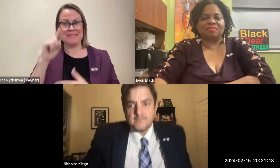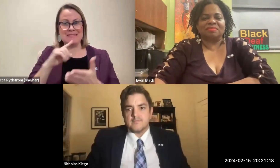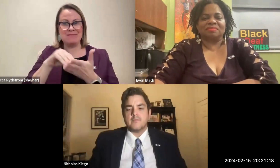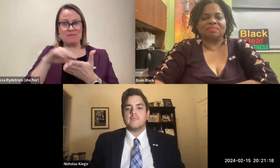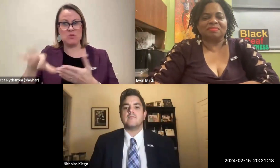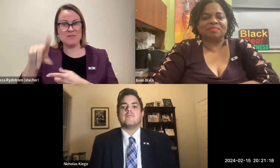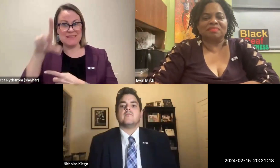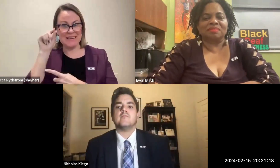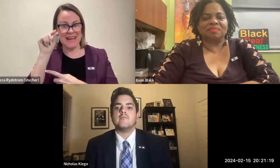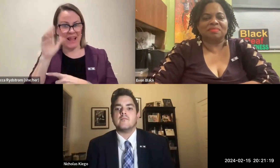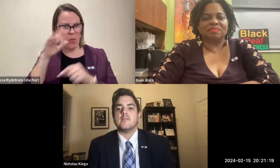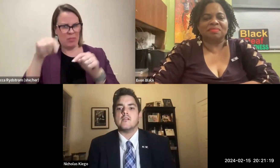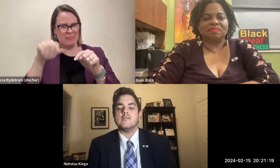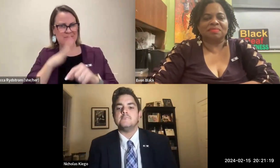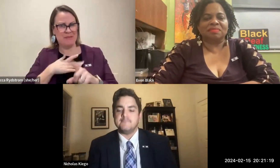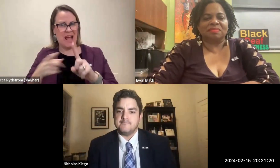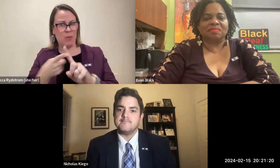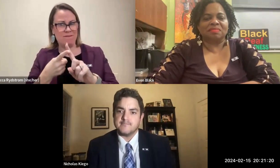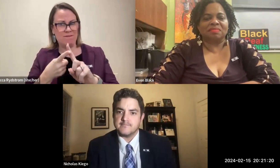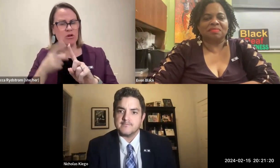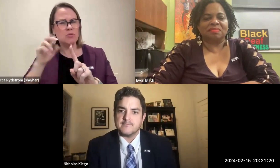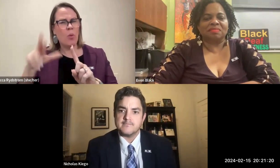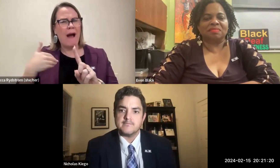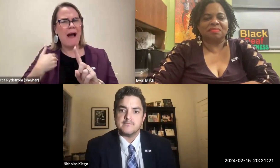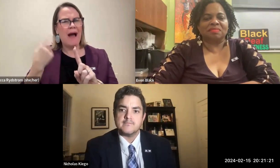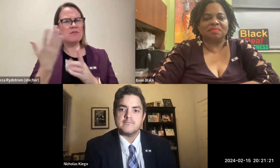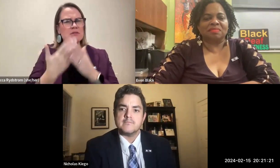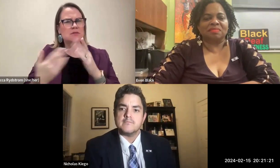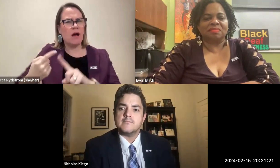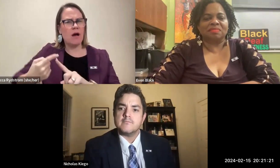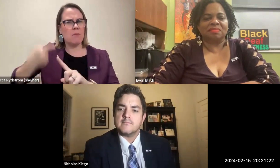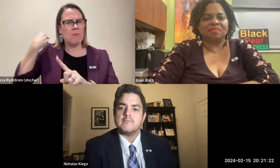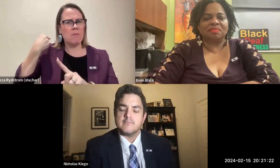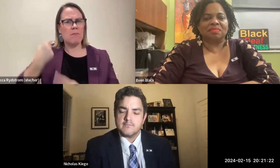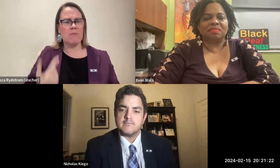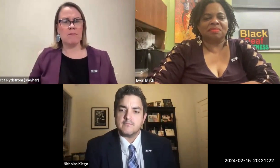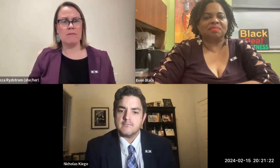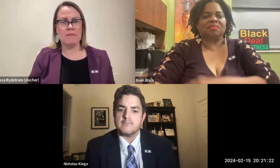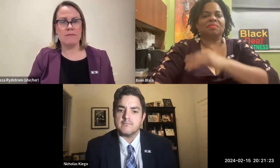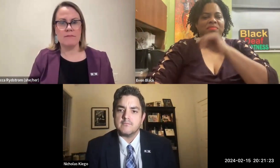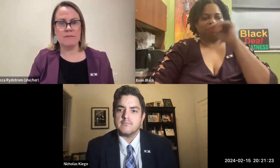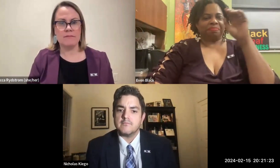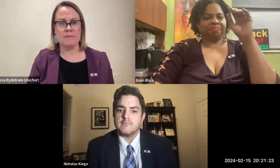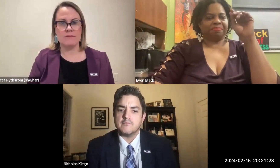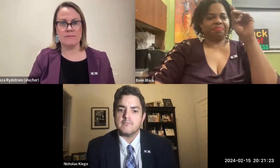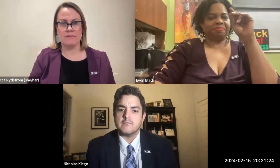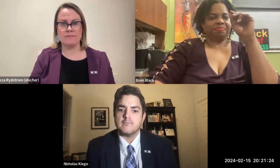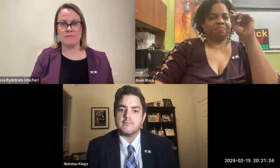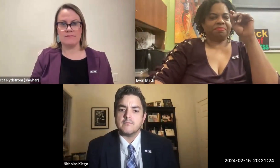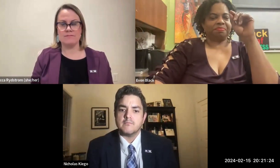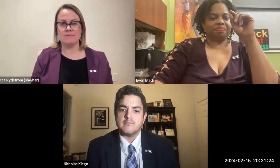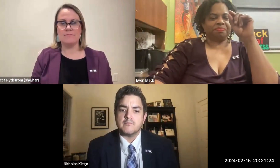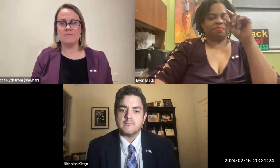One question is asking if we have other scholarships to support Black deaf students, or will this be our